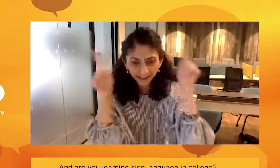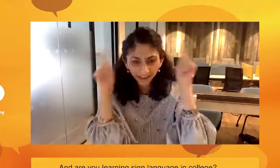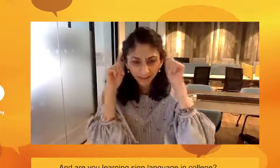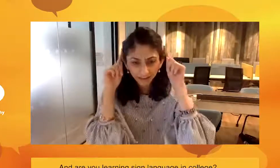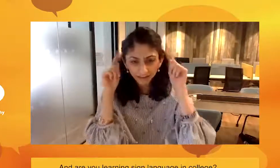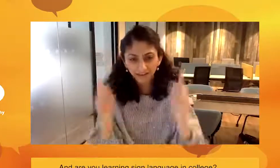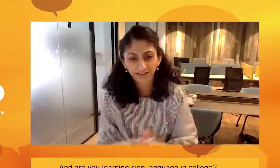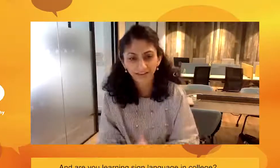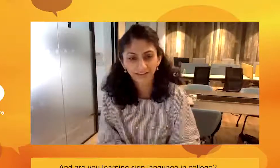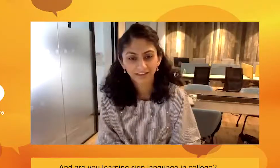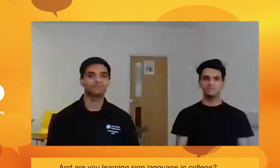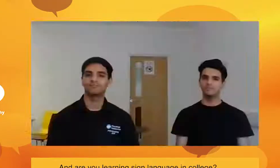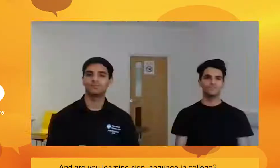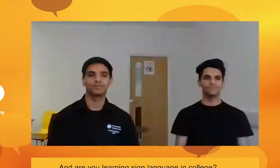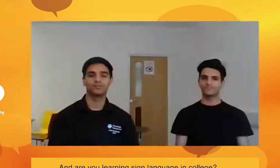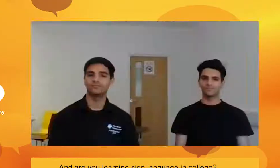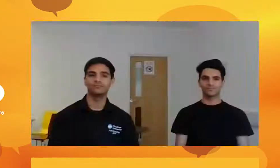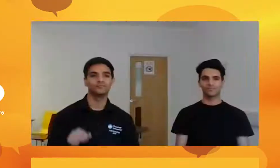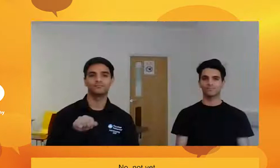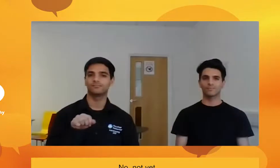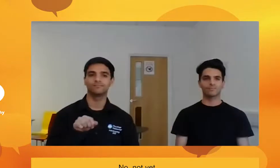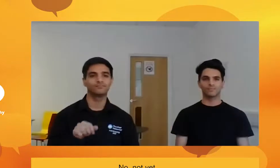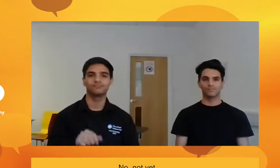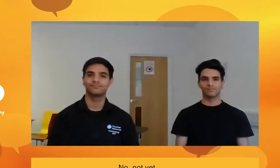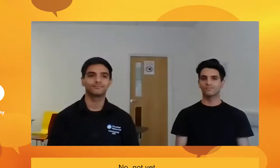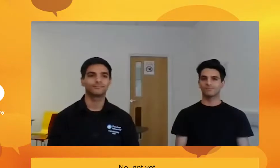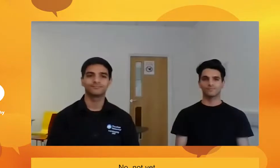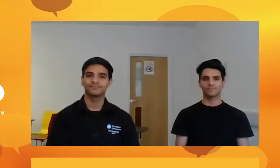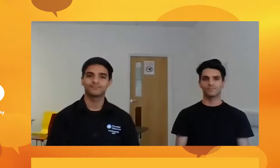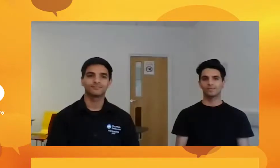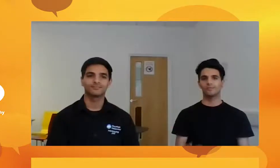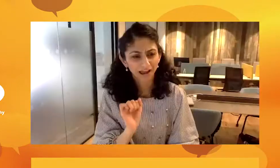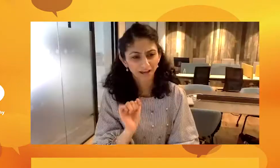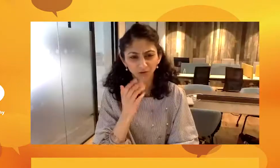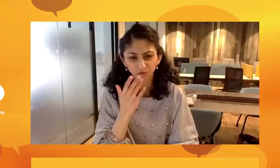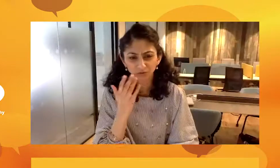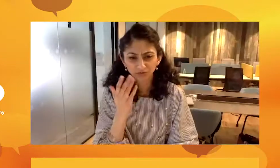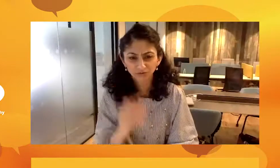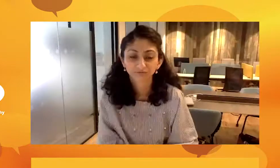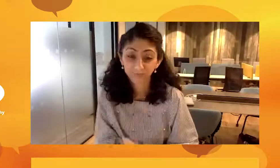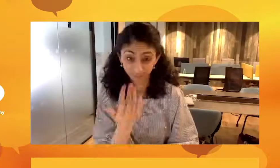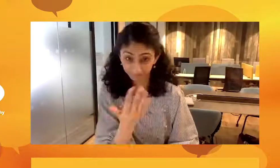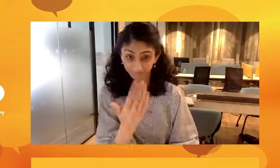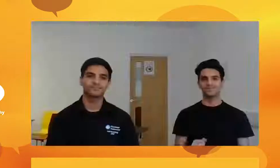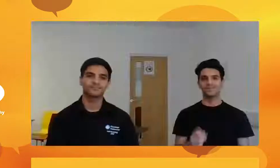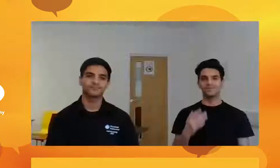And are you learning sign language in college? No, not yet.